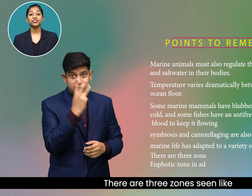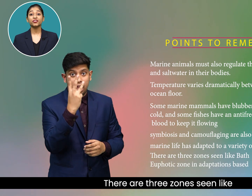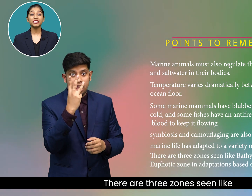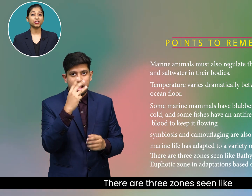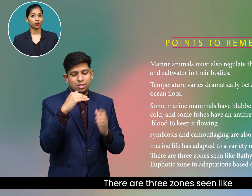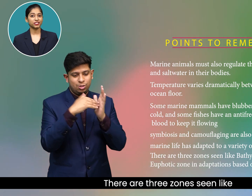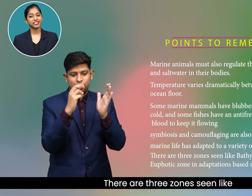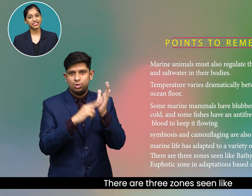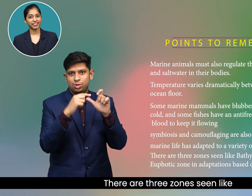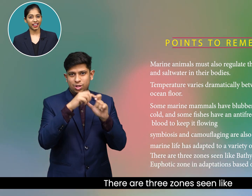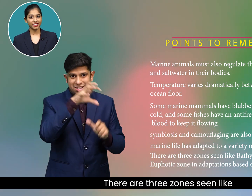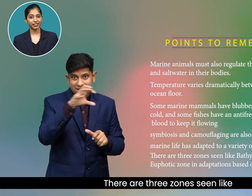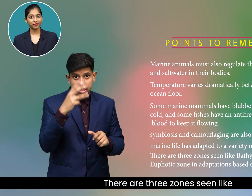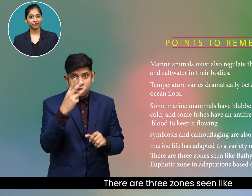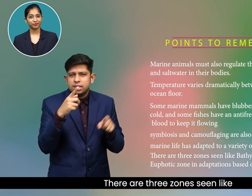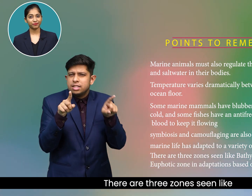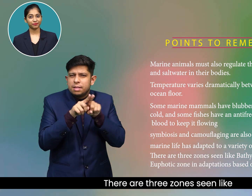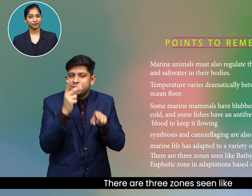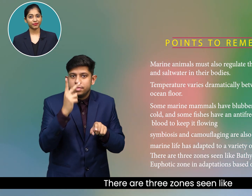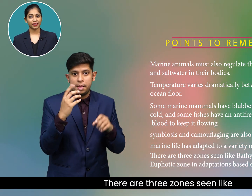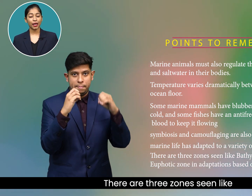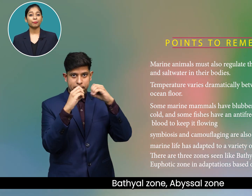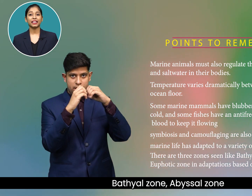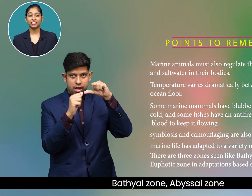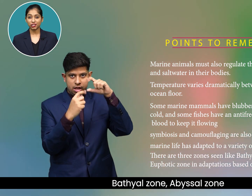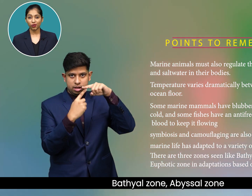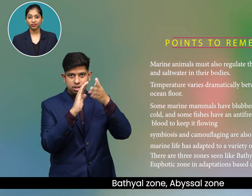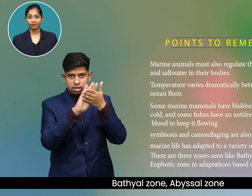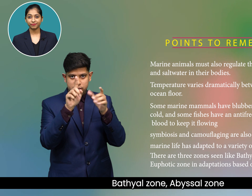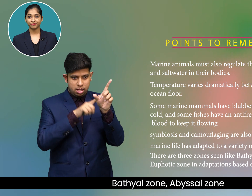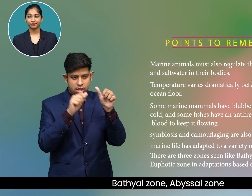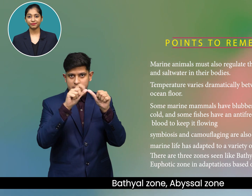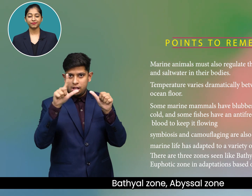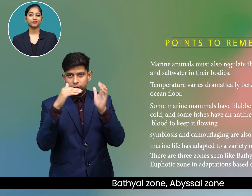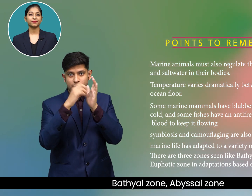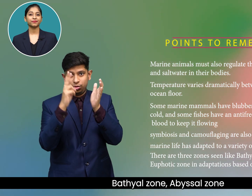There are 3 zones seen like bathyal zone,